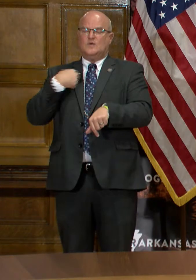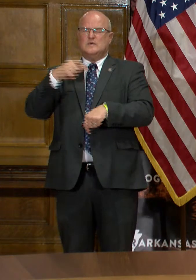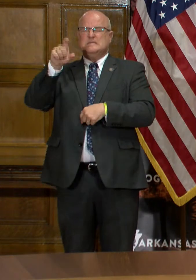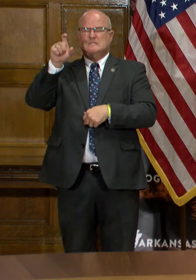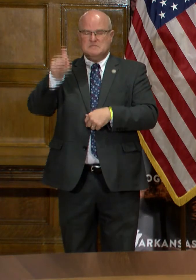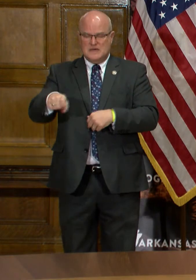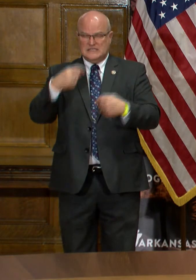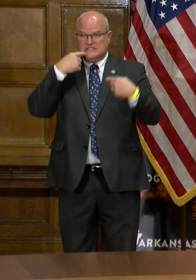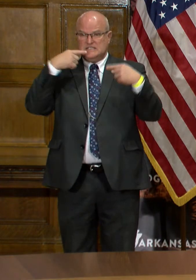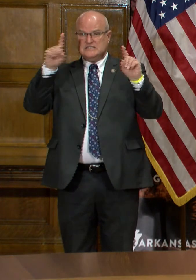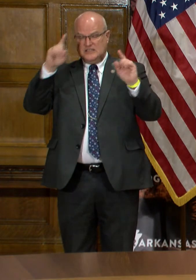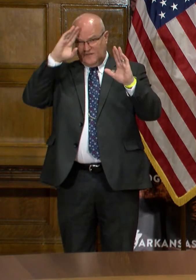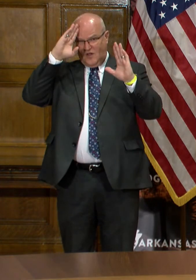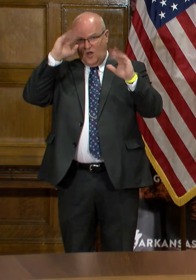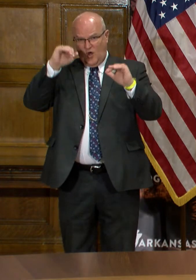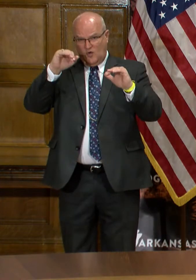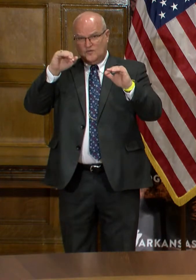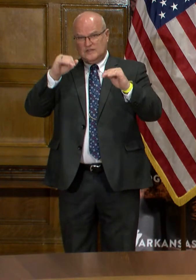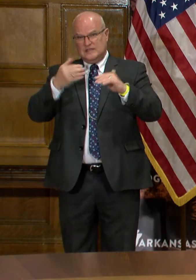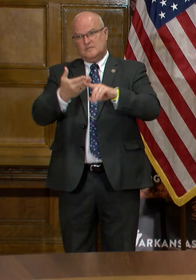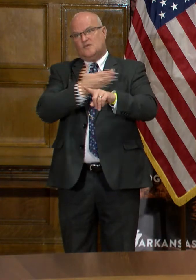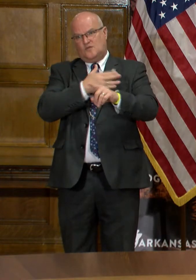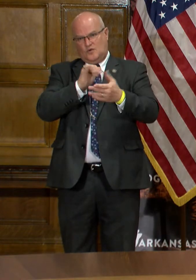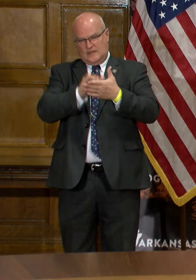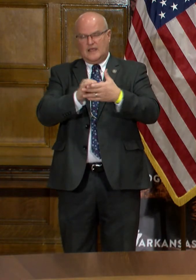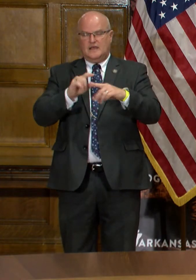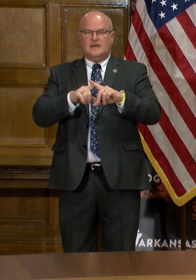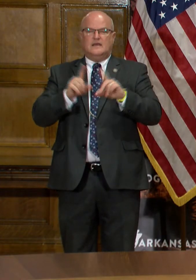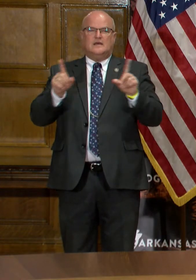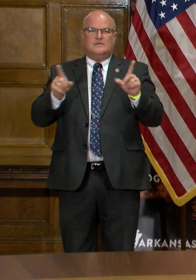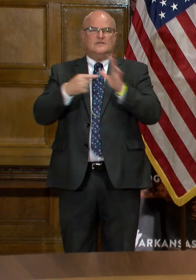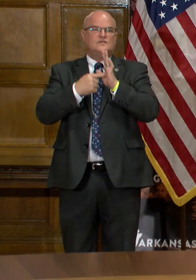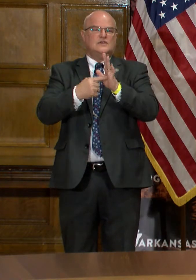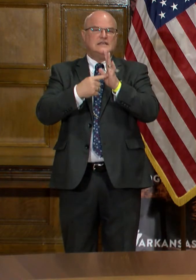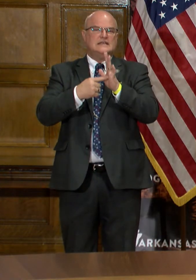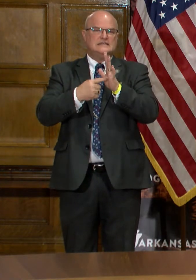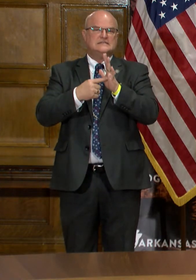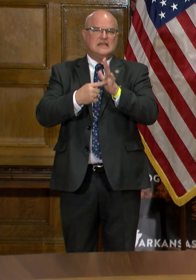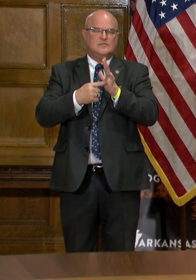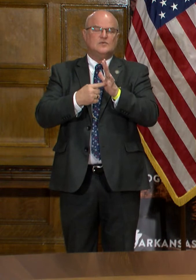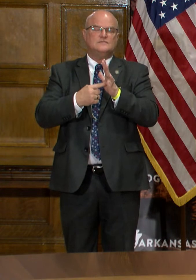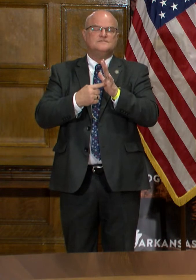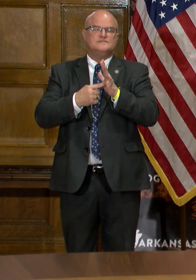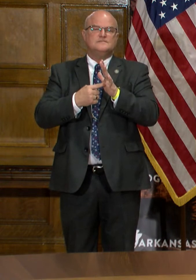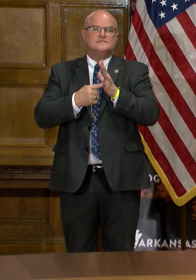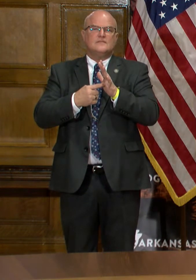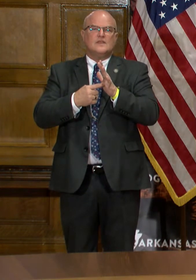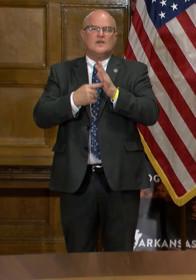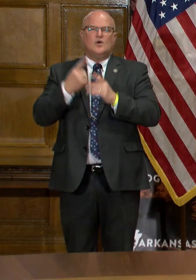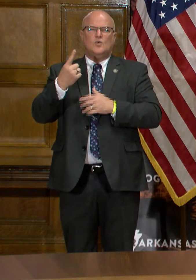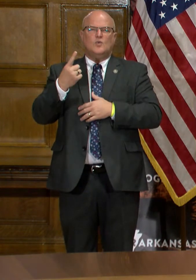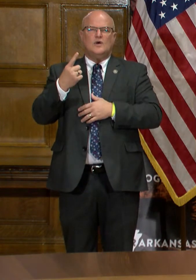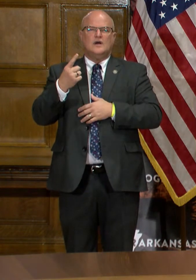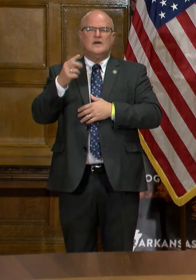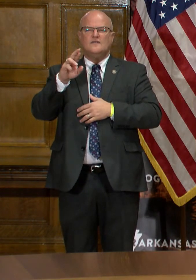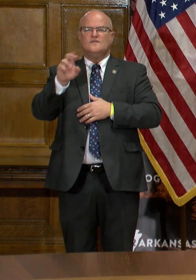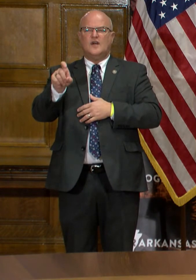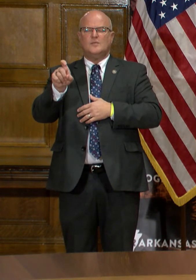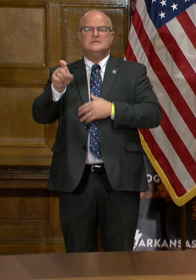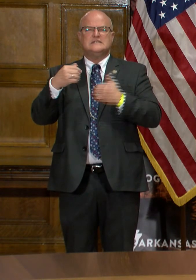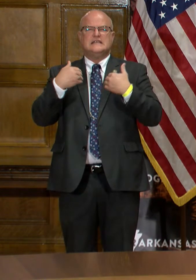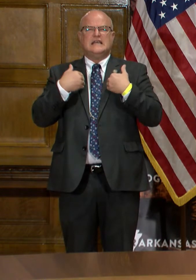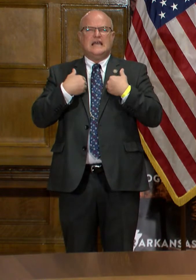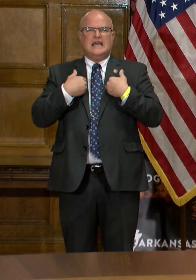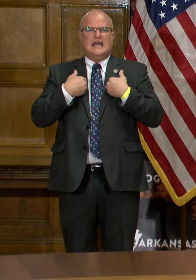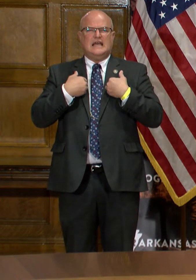got to achieve, hopefully a little bit earlier than that. For example, one pharmacy plans on